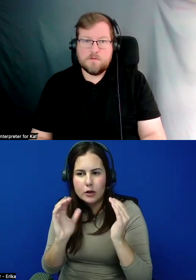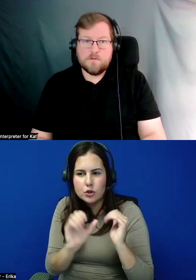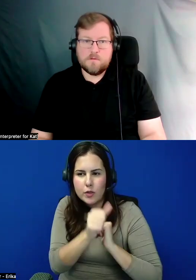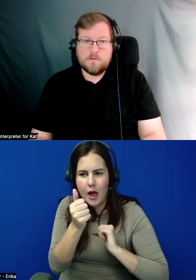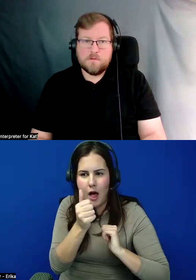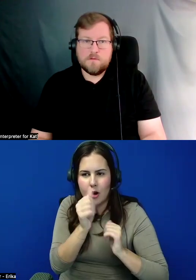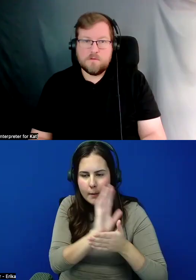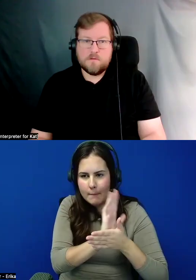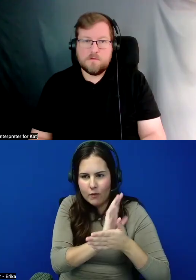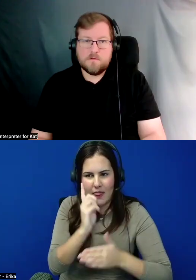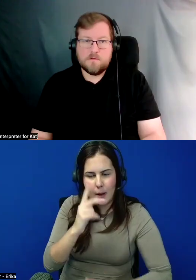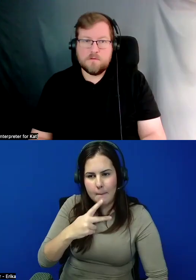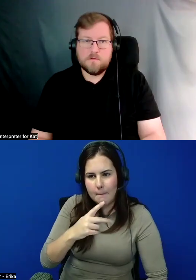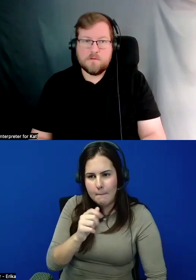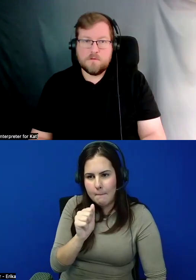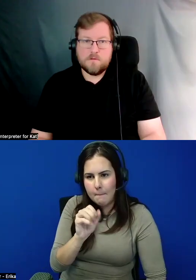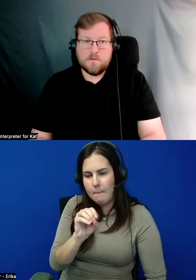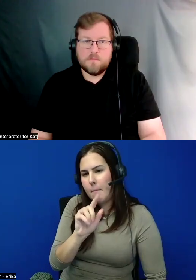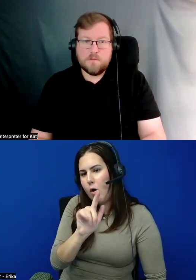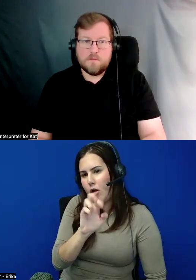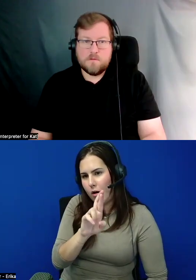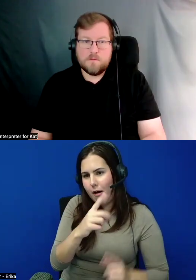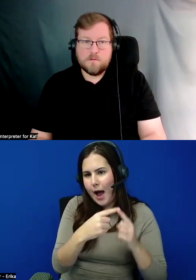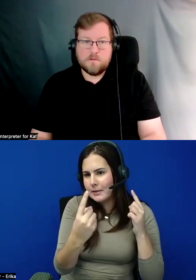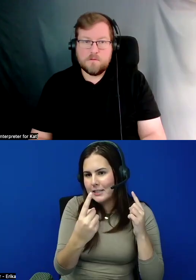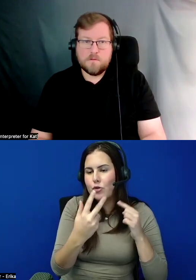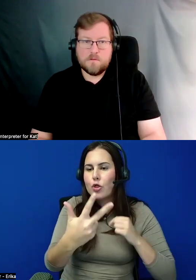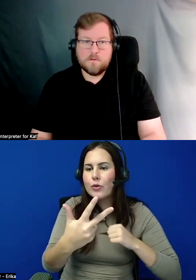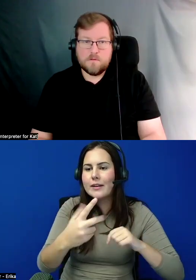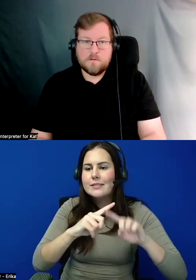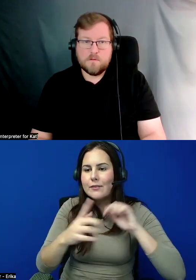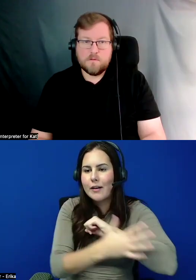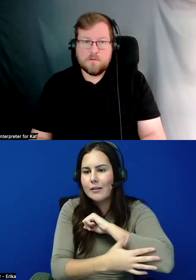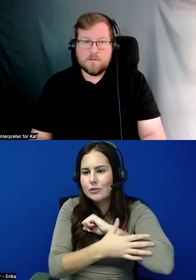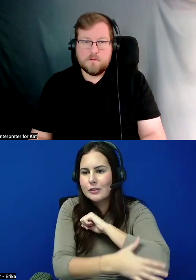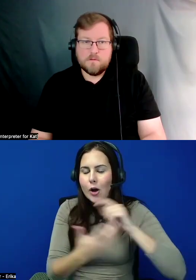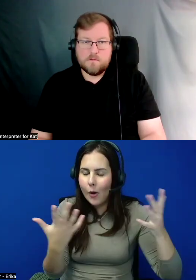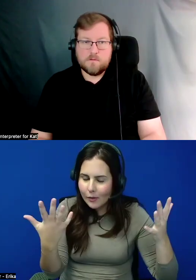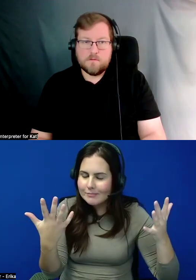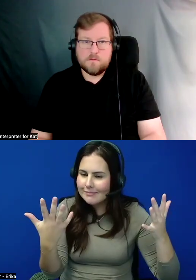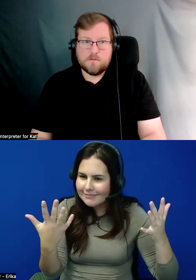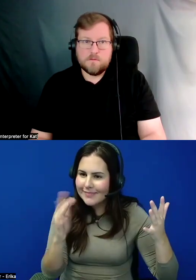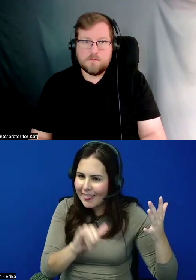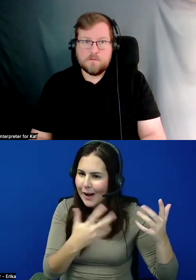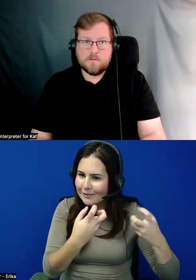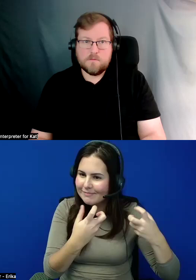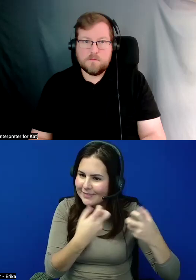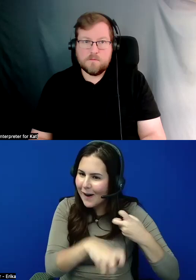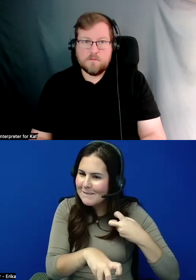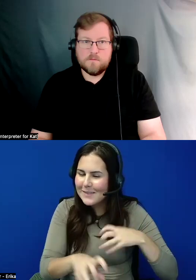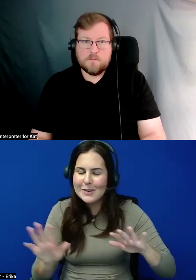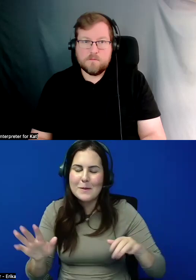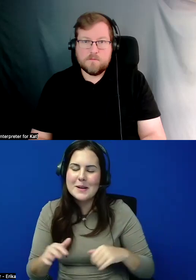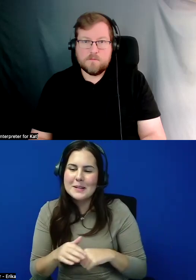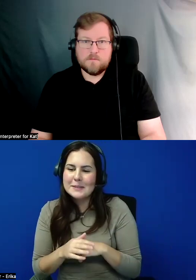shot in 3 different countries, so can't hard to compete with that. But we did a lot. A lot. It was